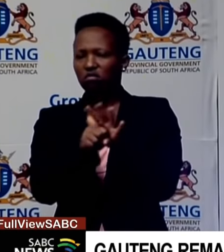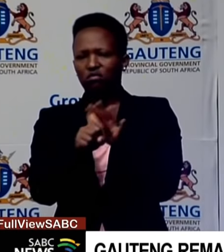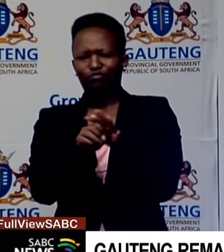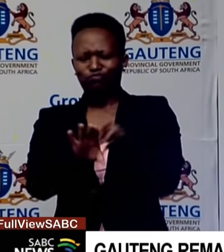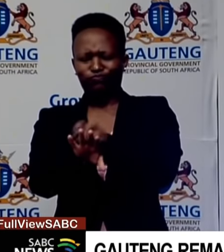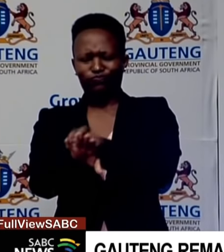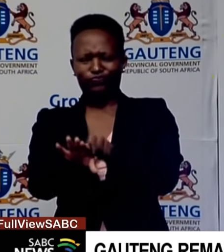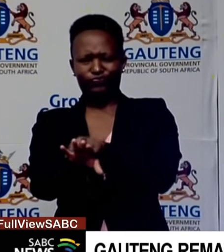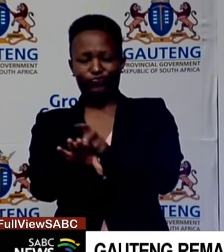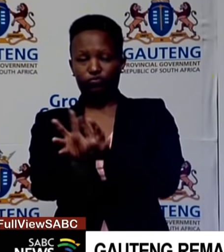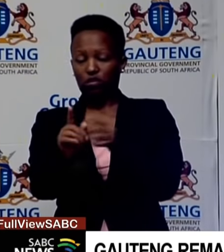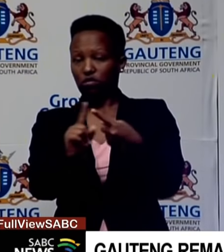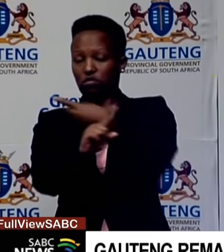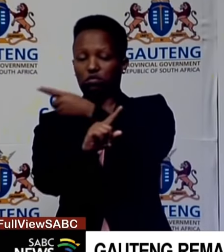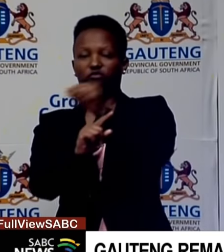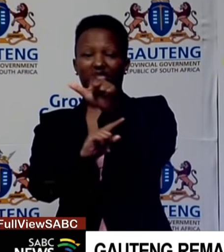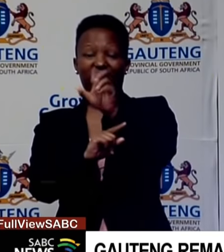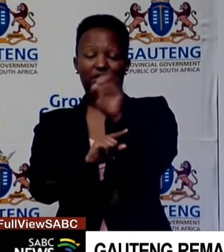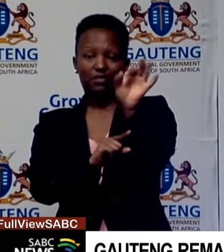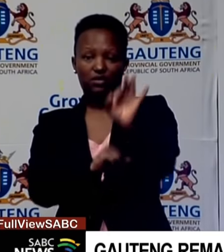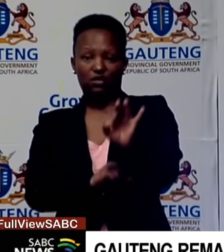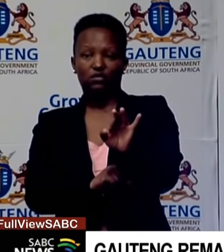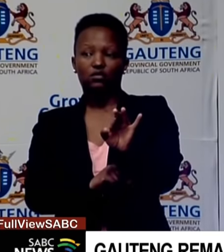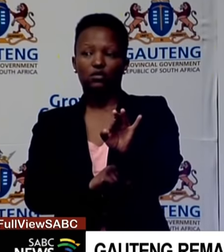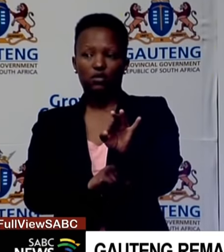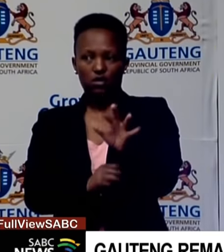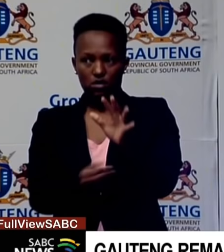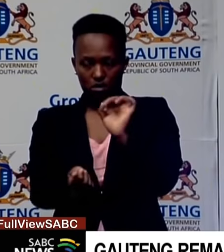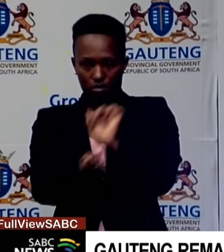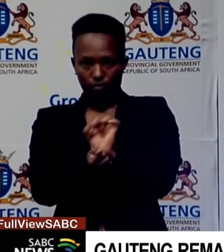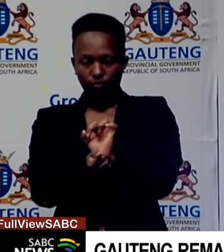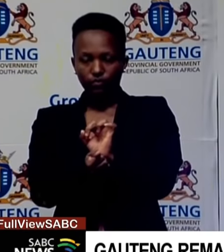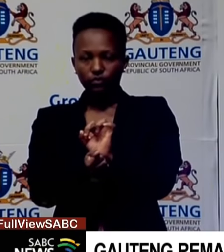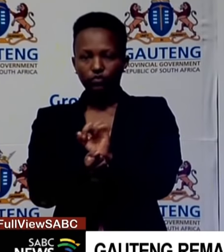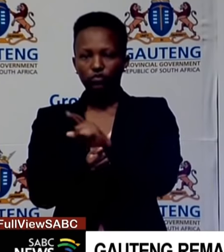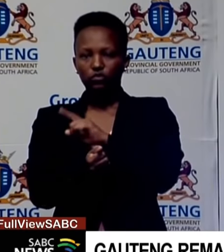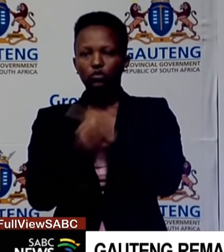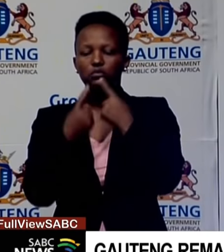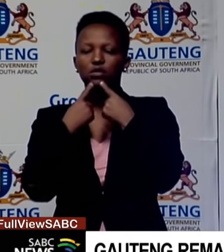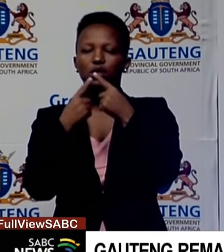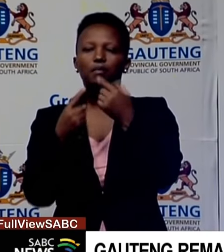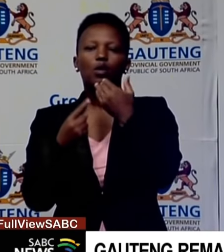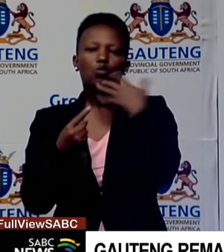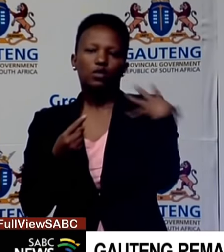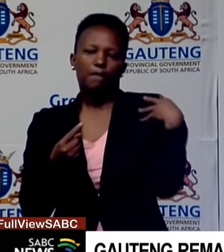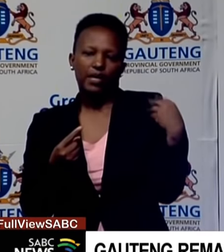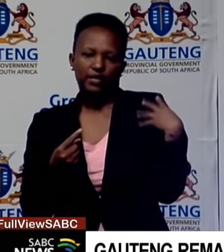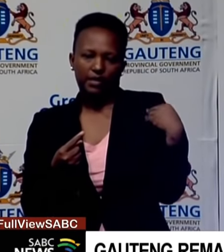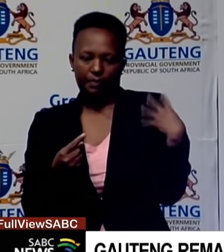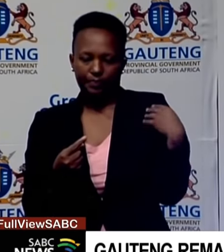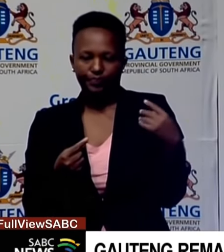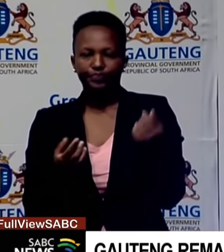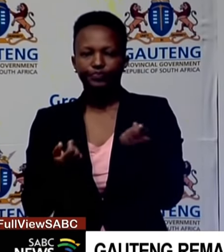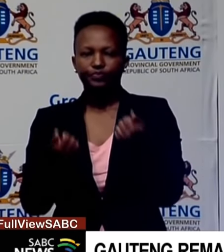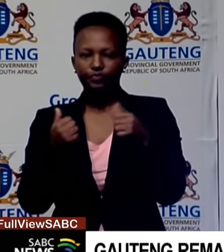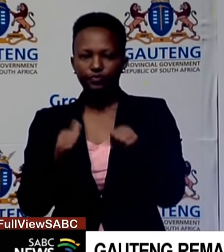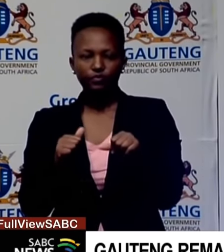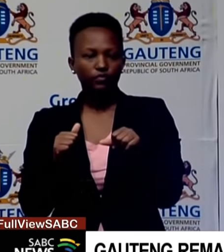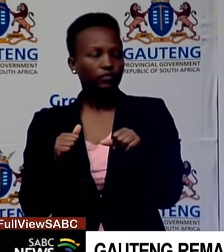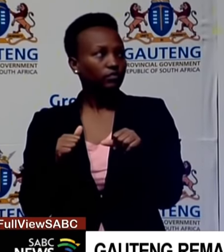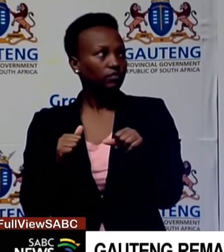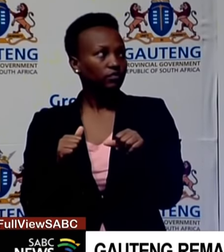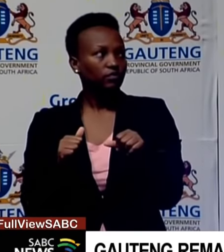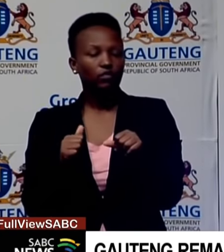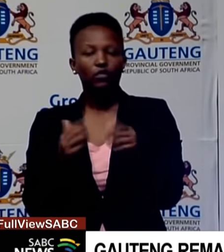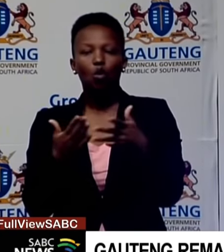and not complying to the 70% that was outlined by the minister. And the ongoing